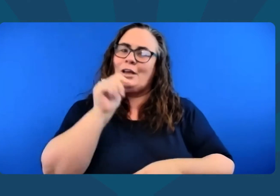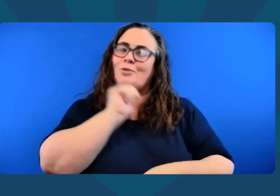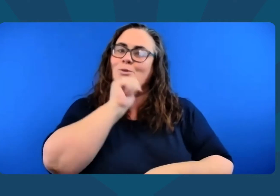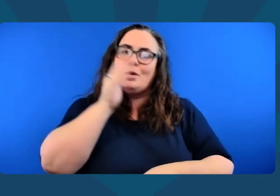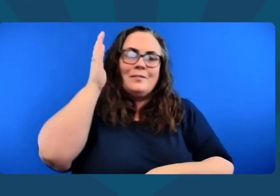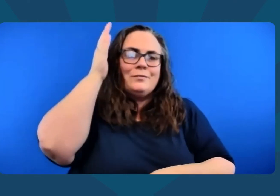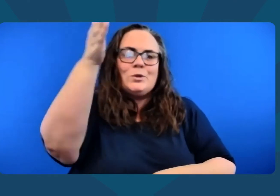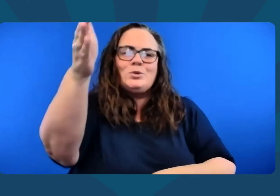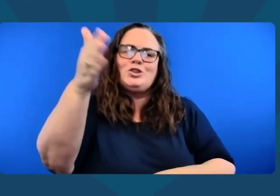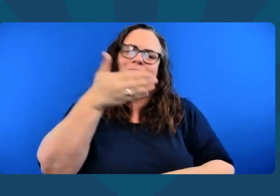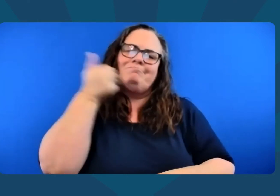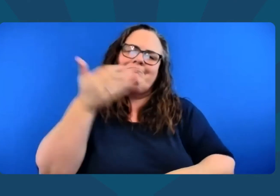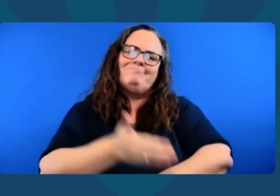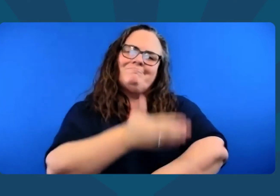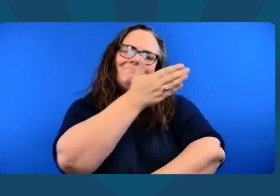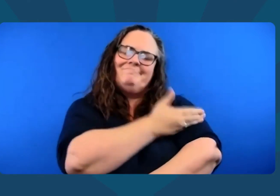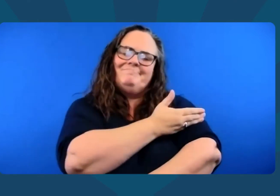is bright.